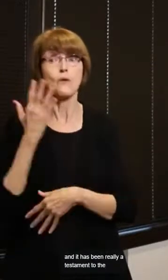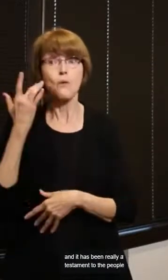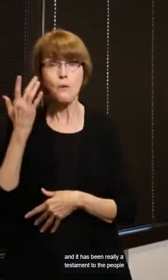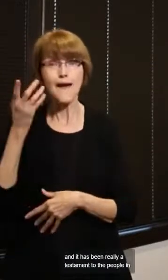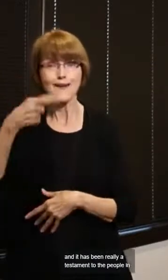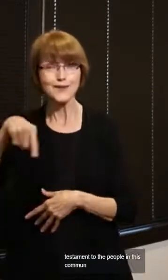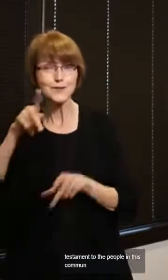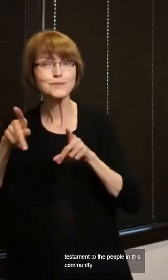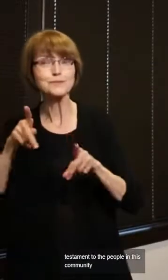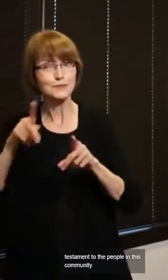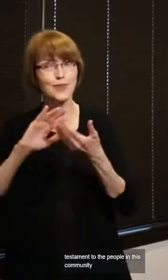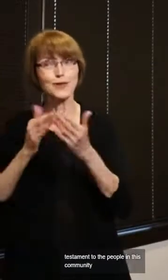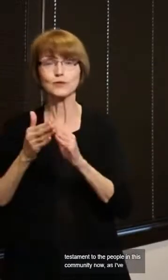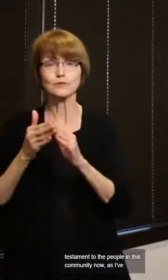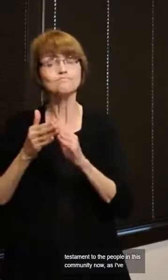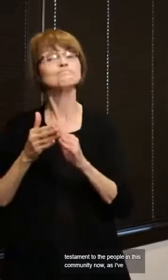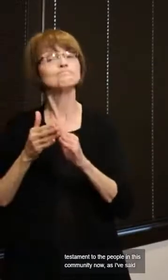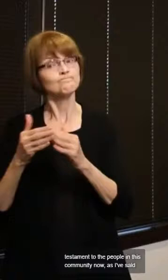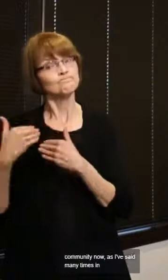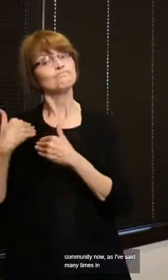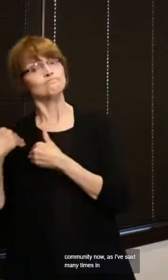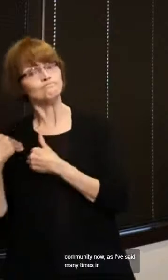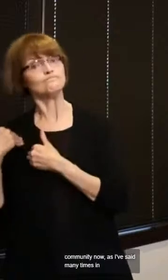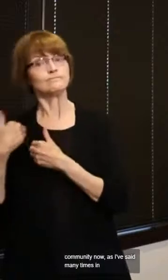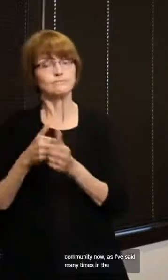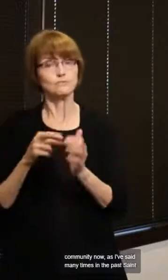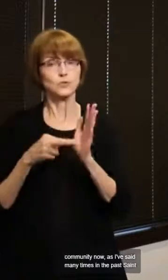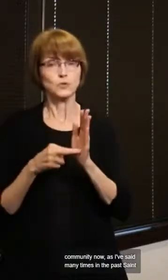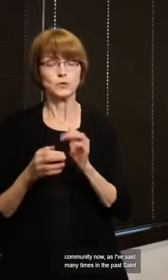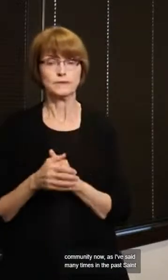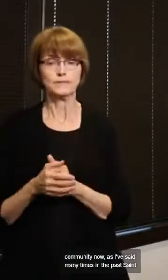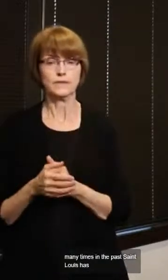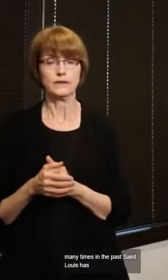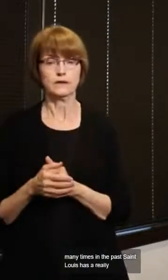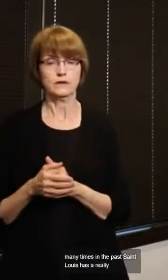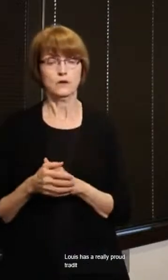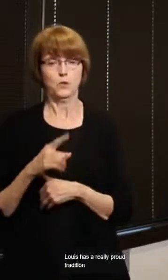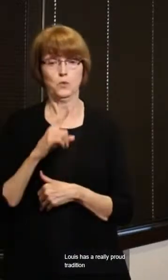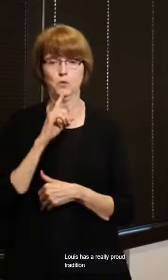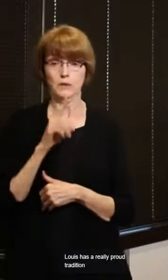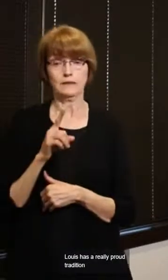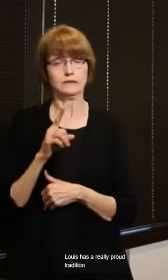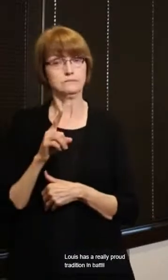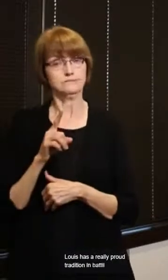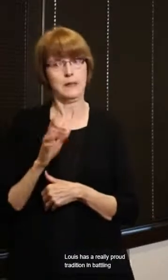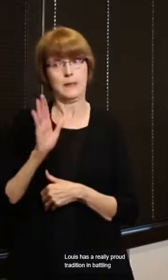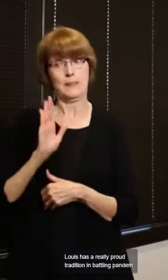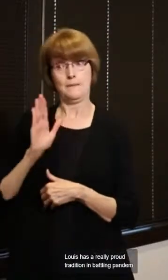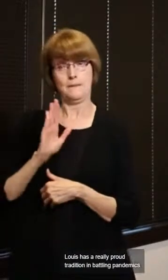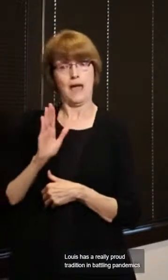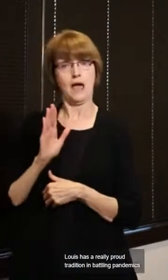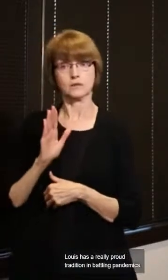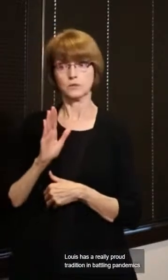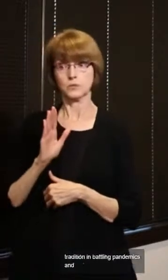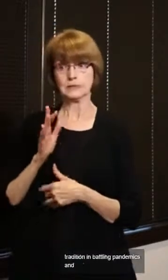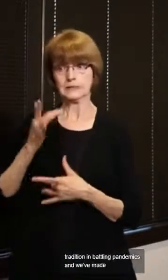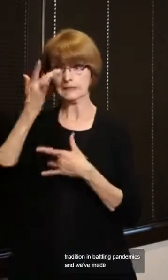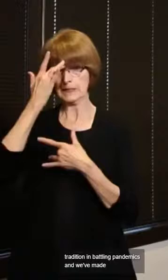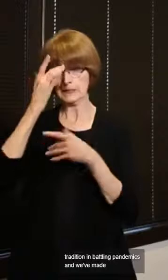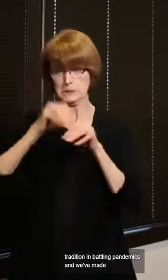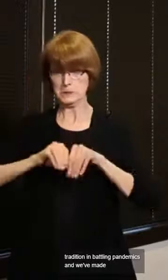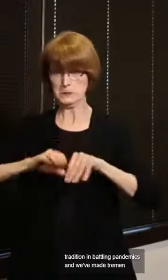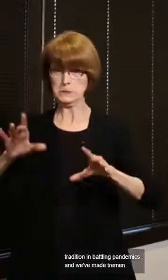community. Now, as I've said many times in the past, St. Louis has a really proud tradition in battling pandemics. And we've made